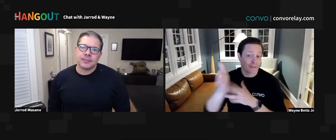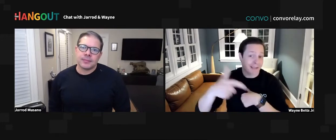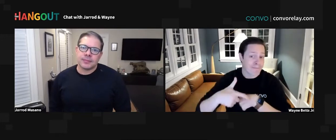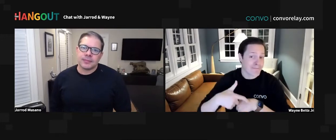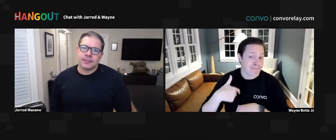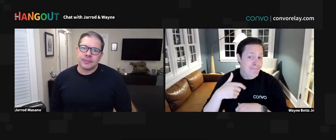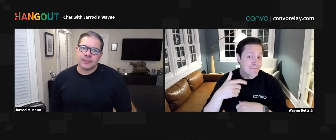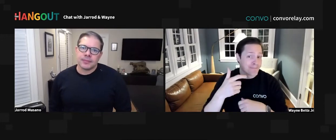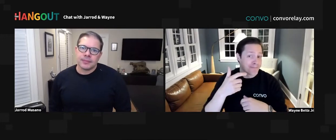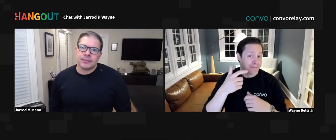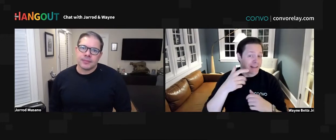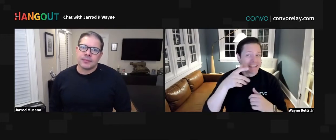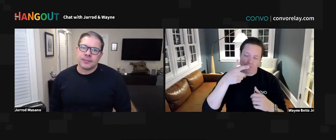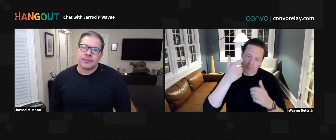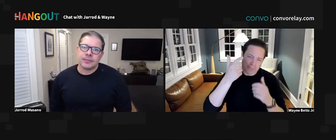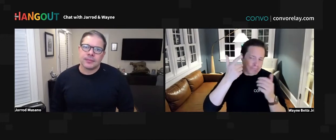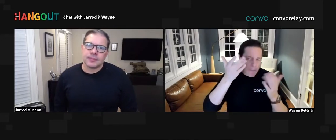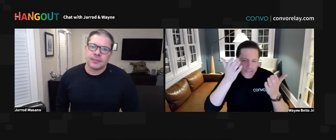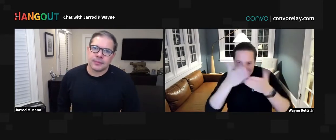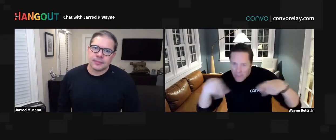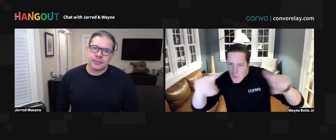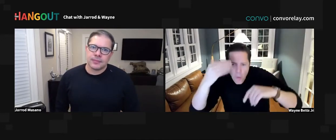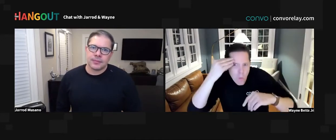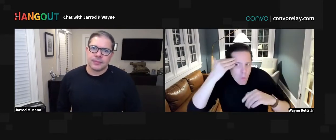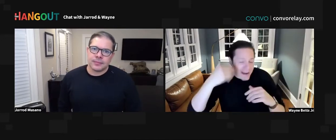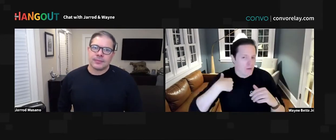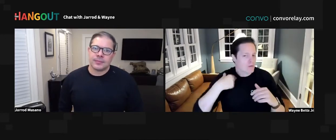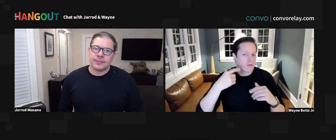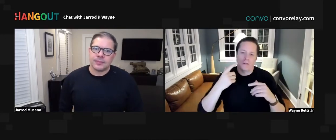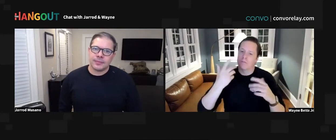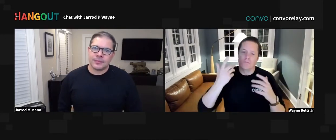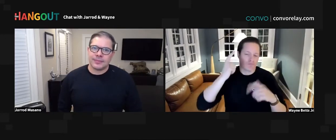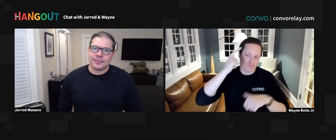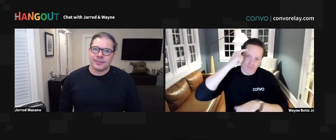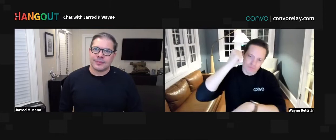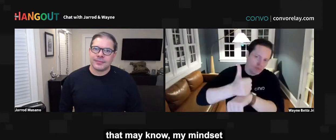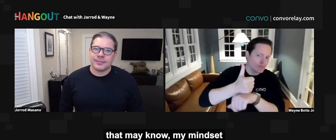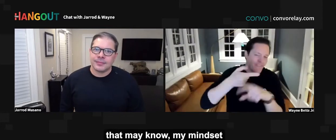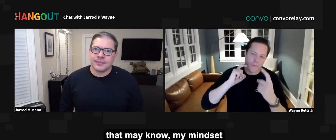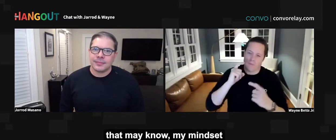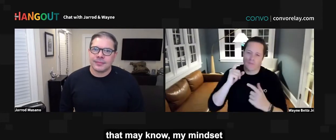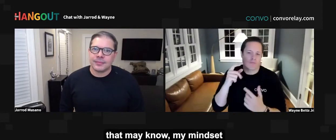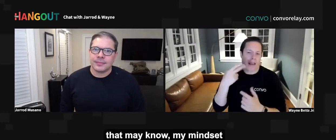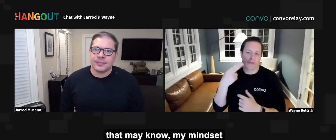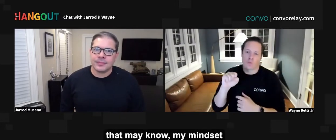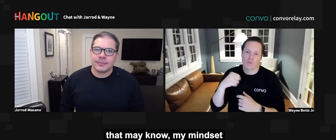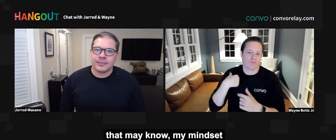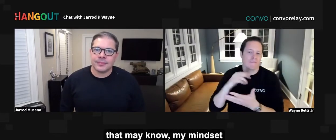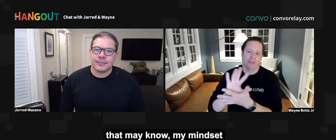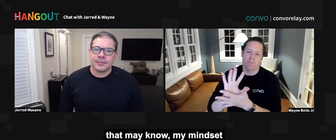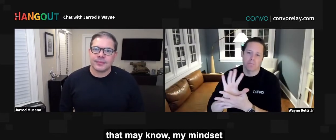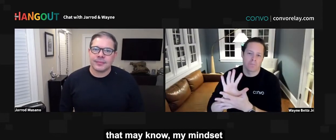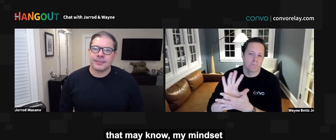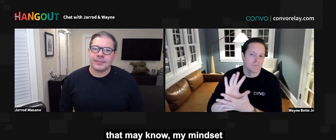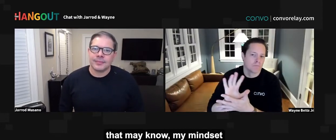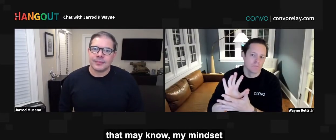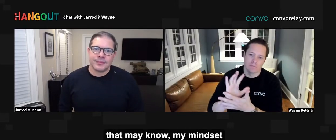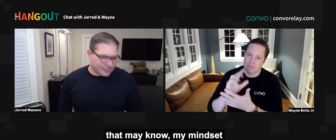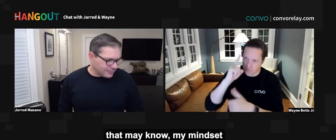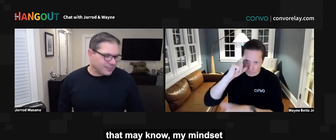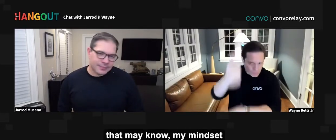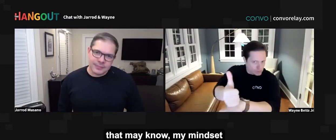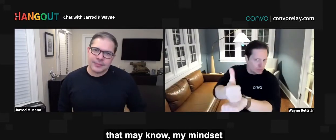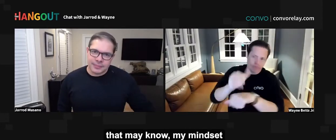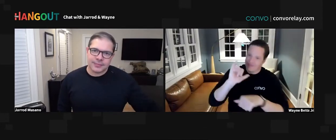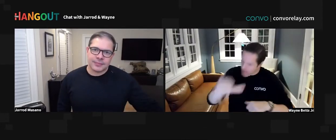Yeah. It's changed, I have to admit, throughout time. And for some of you that may know, my mindset from high school